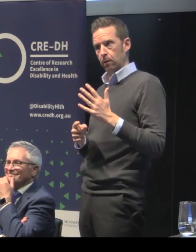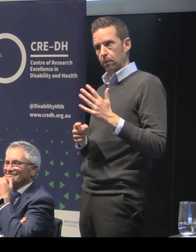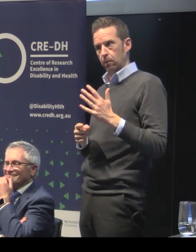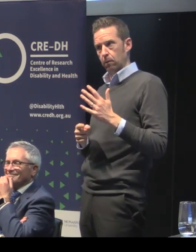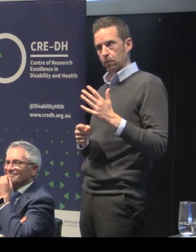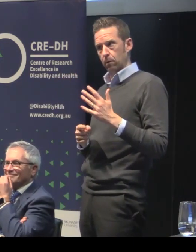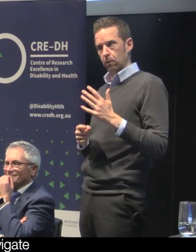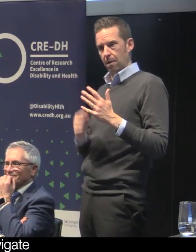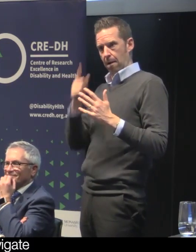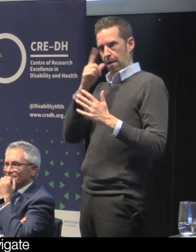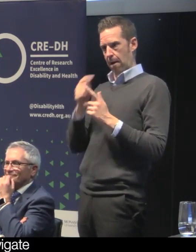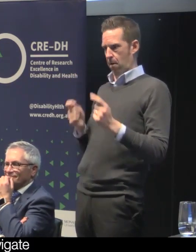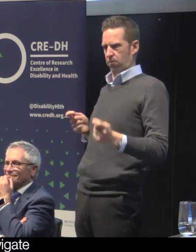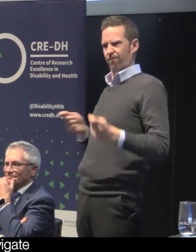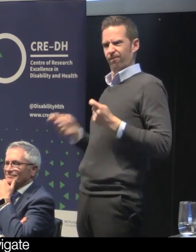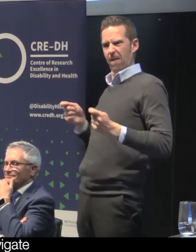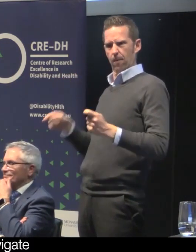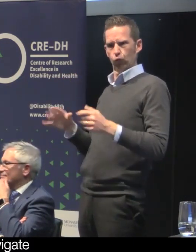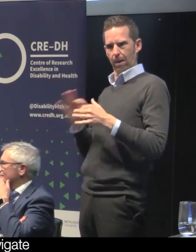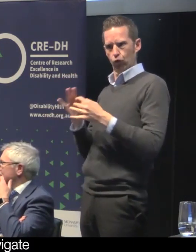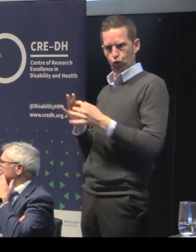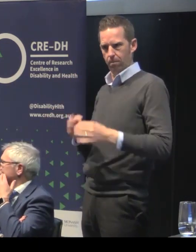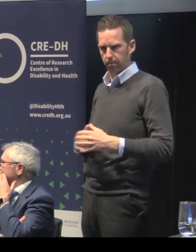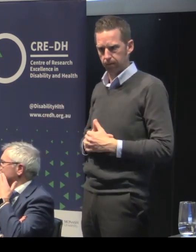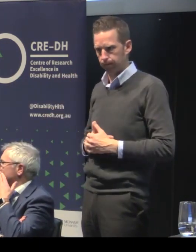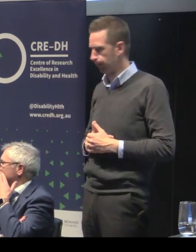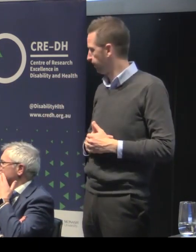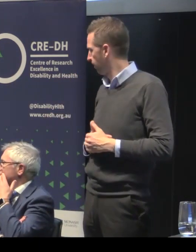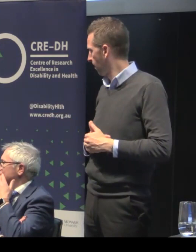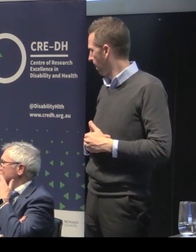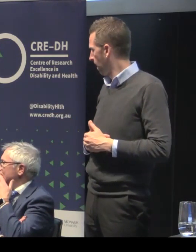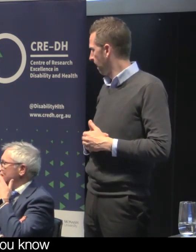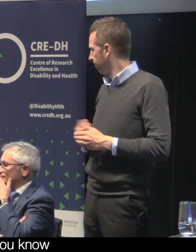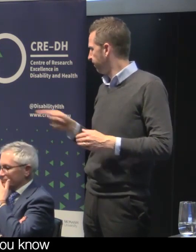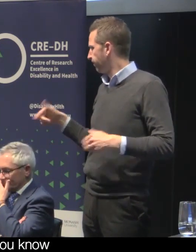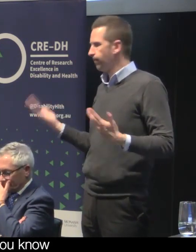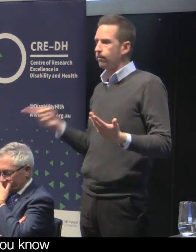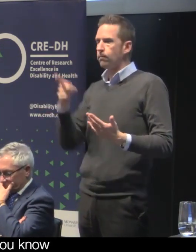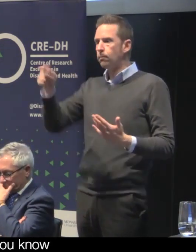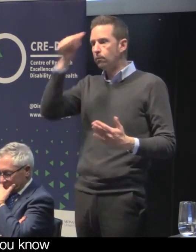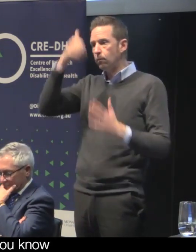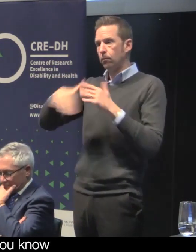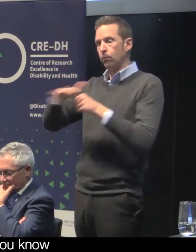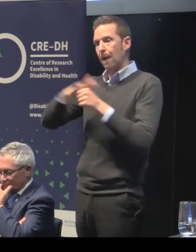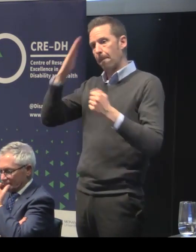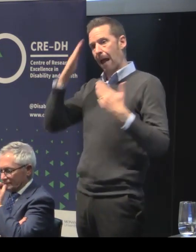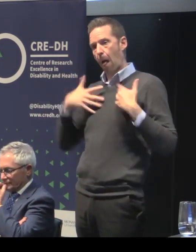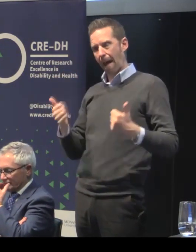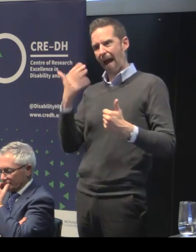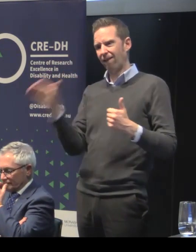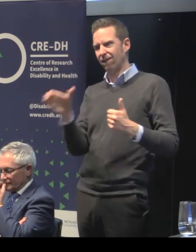disability might be able to navigate those relationships. I can't say much. Well, I mean, there's, as you know, in mental health, there's peer support workers,